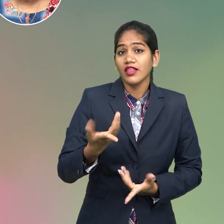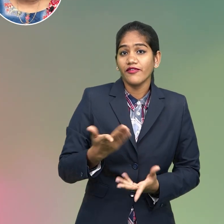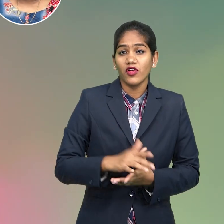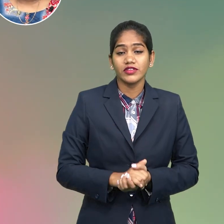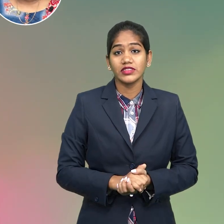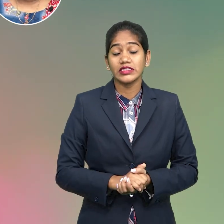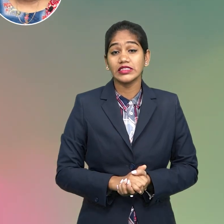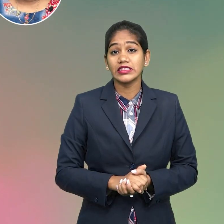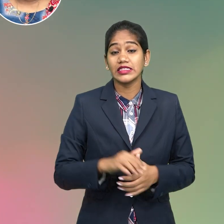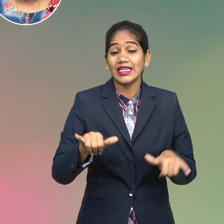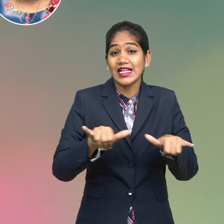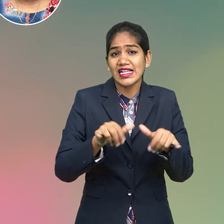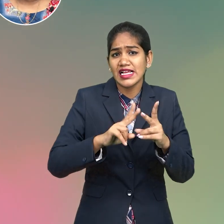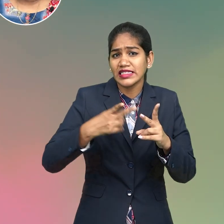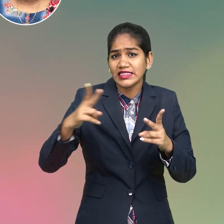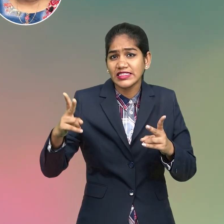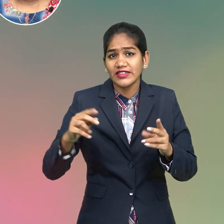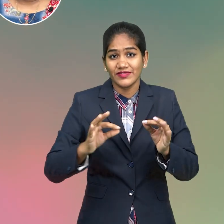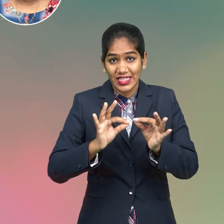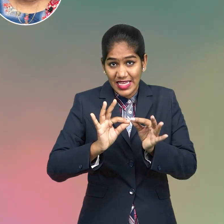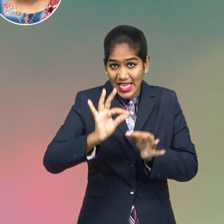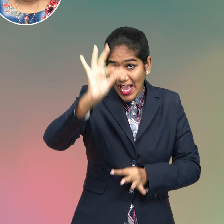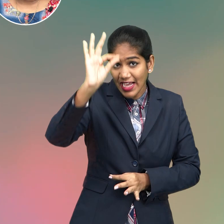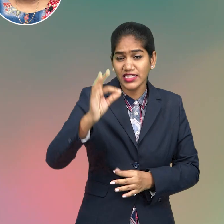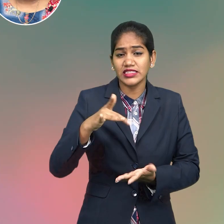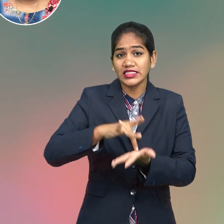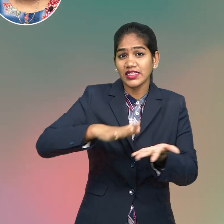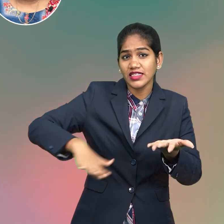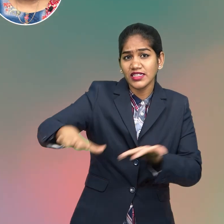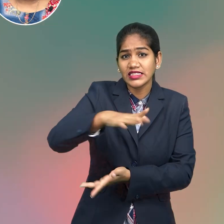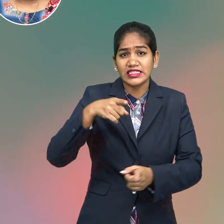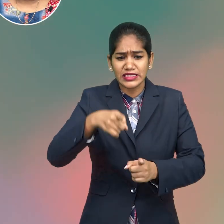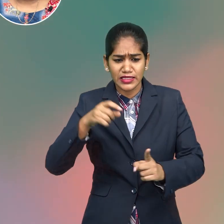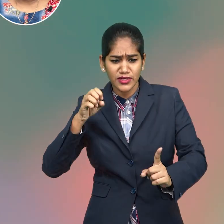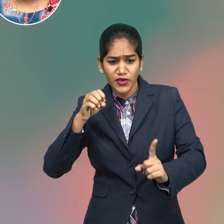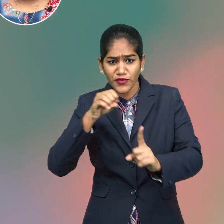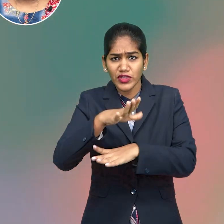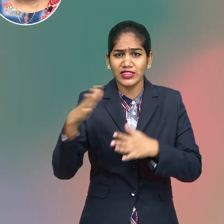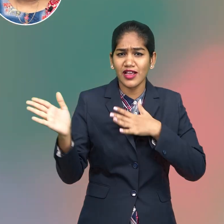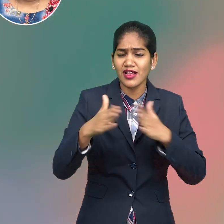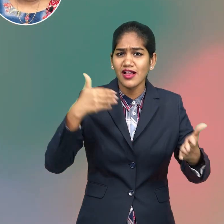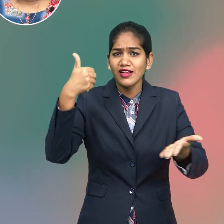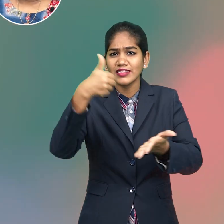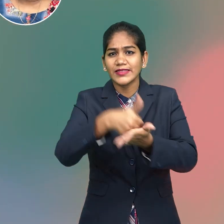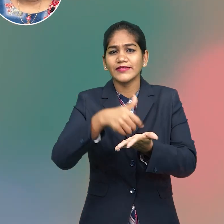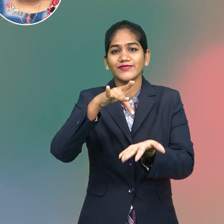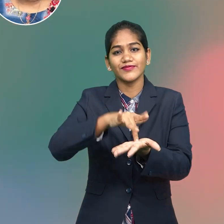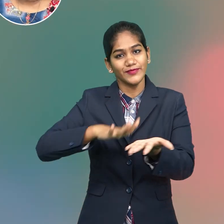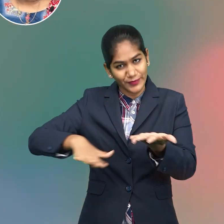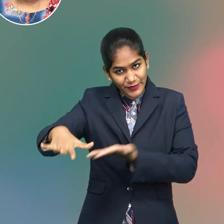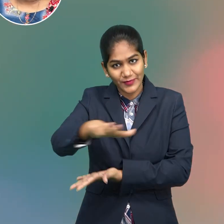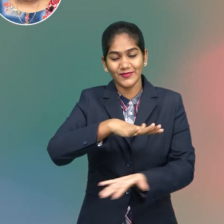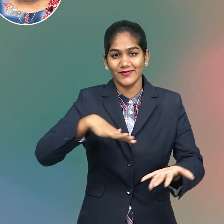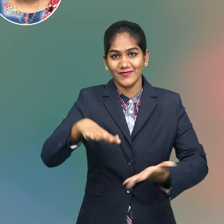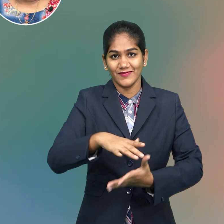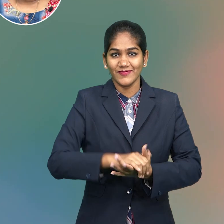Therefore, the relief or altitude of a region influences the climate of the area.